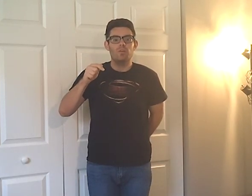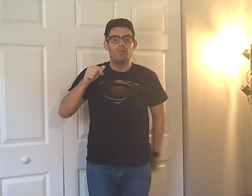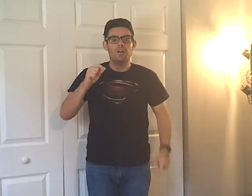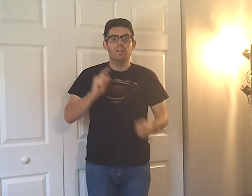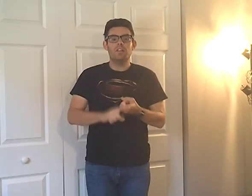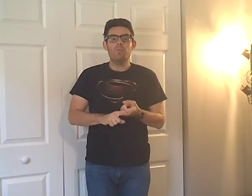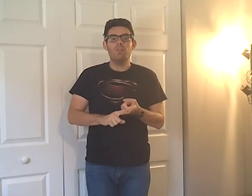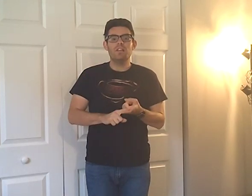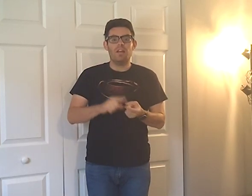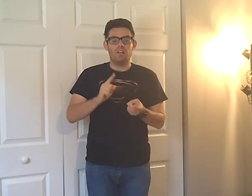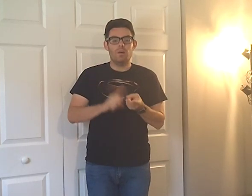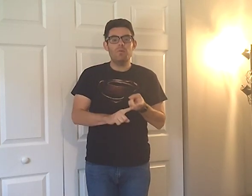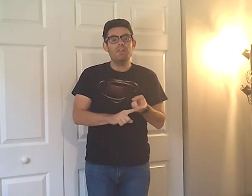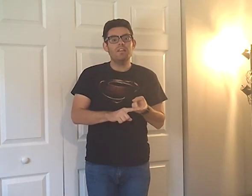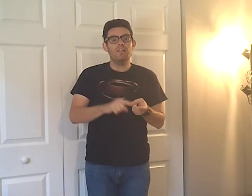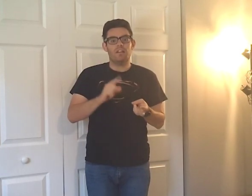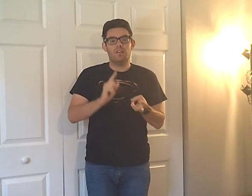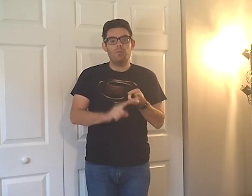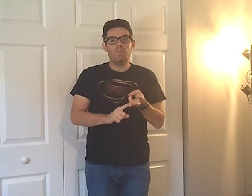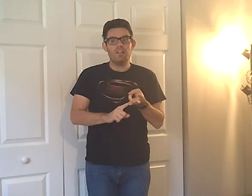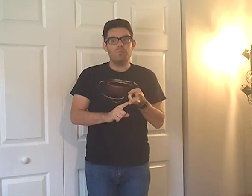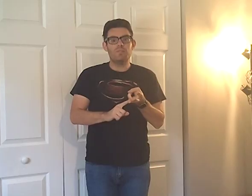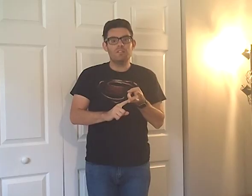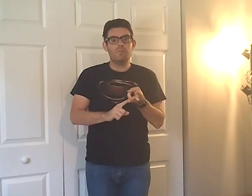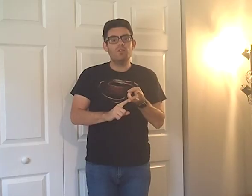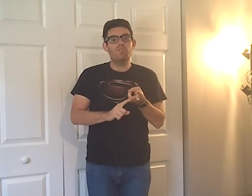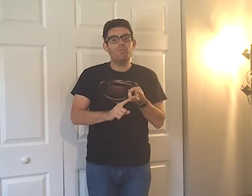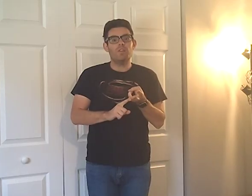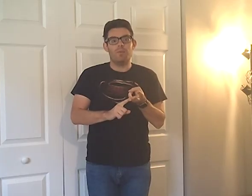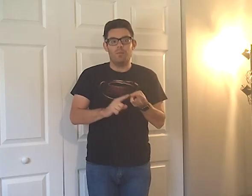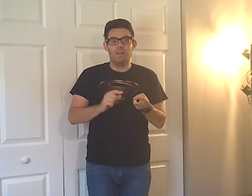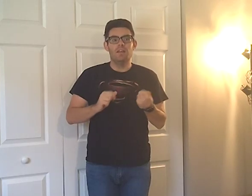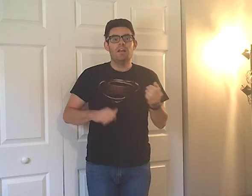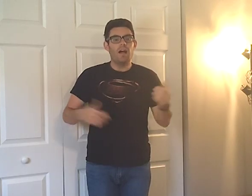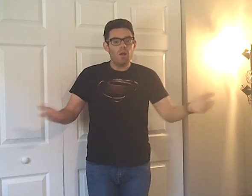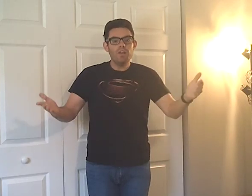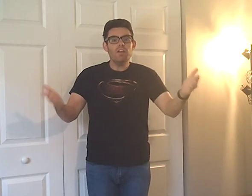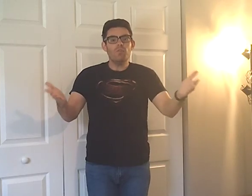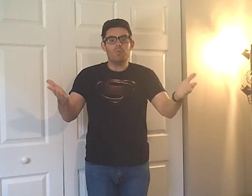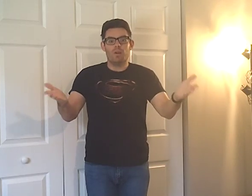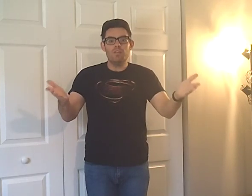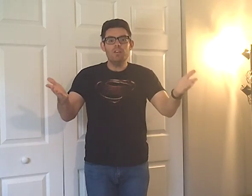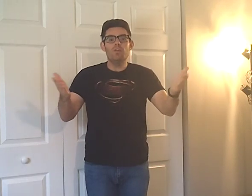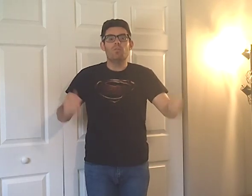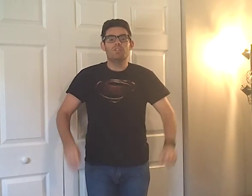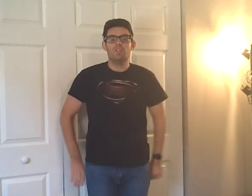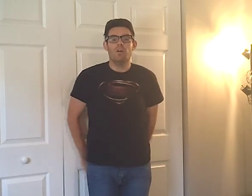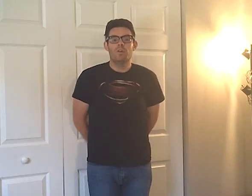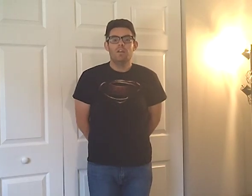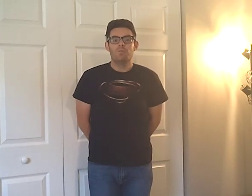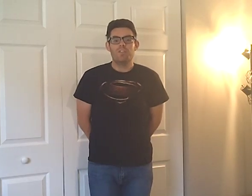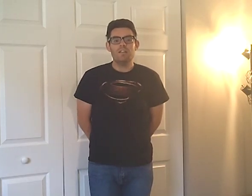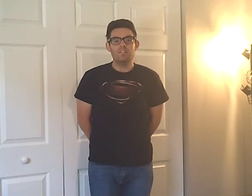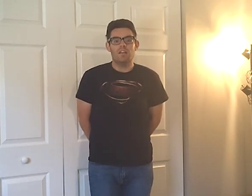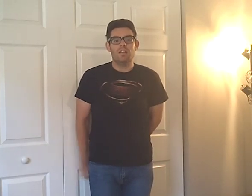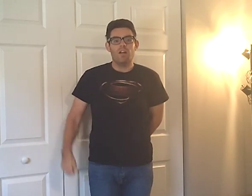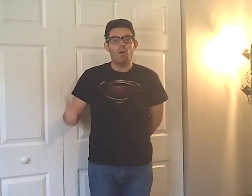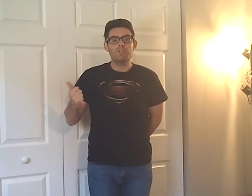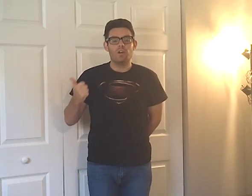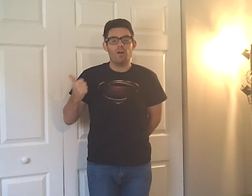blog. Tell me what you liked. Tell me what you didn't like. Tell me what you'd like to see me do differently, maybe. I want to hear from you. I really do. So, with that said, also, I'd